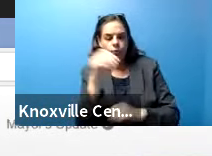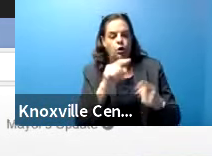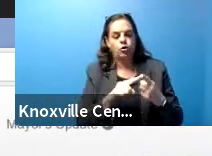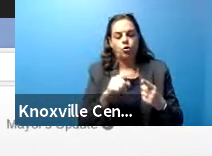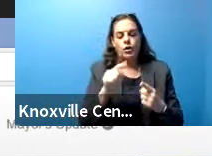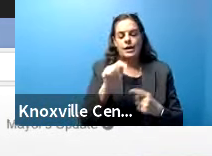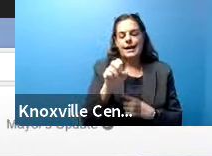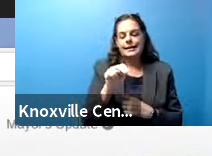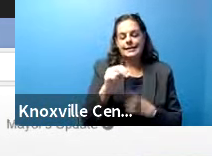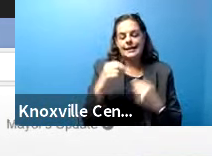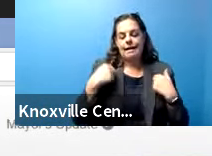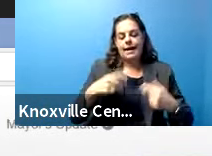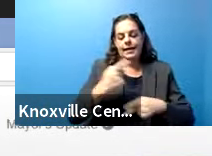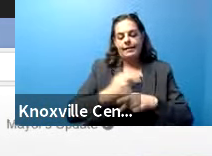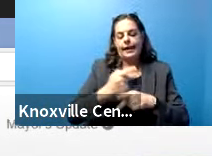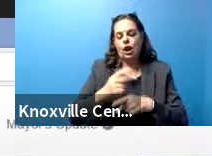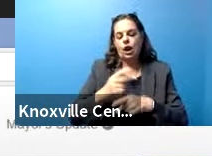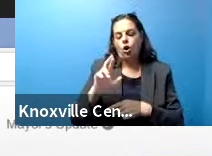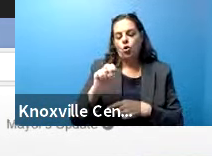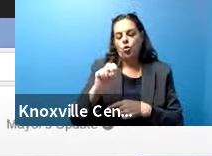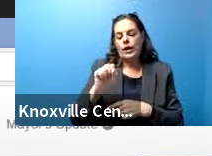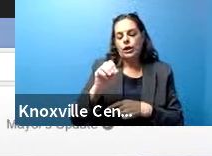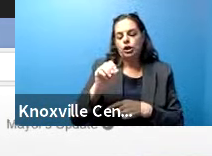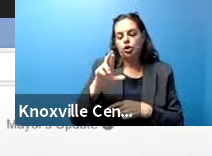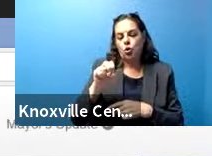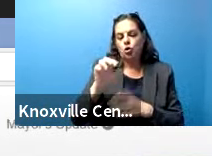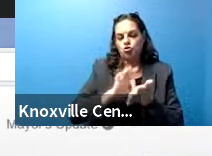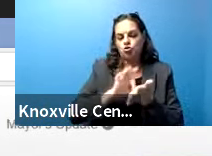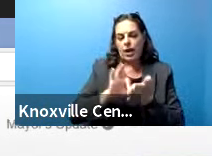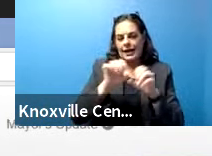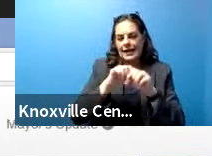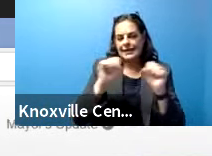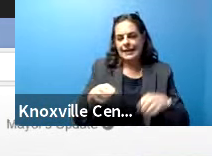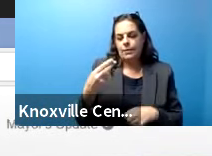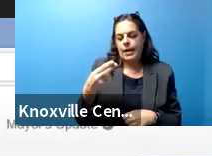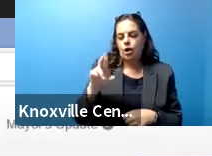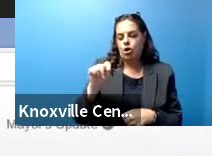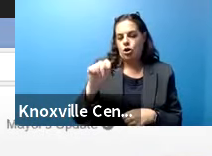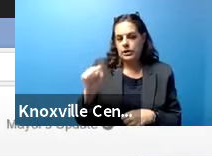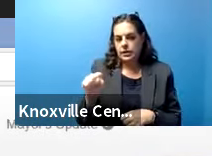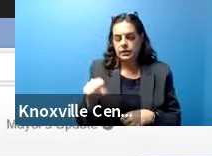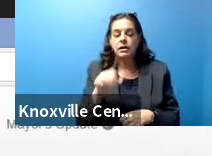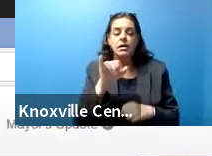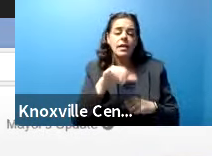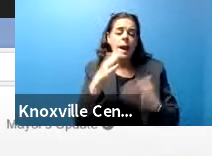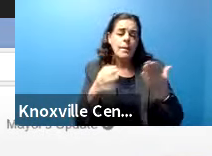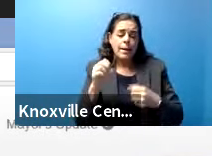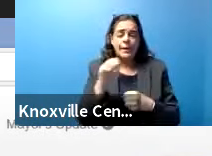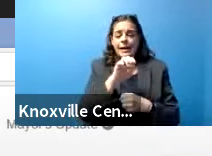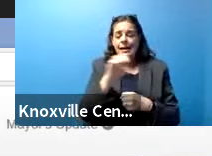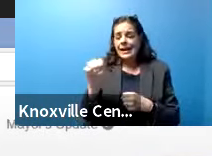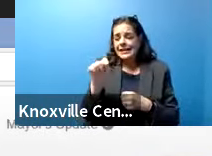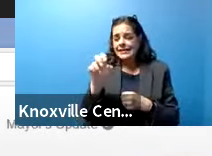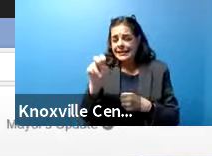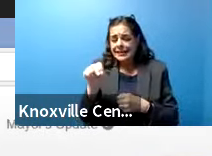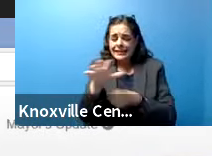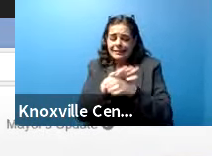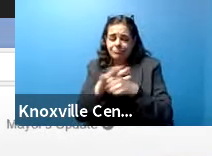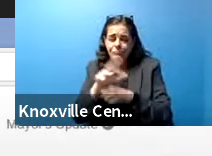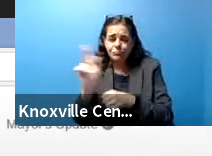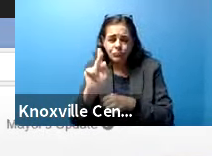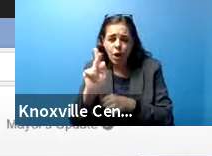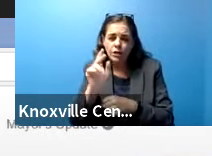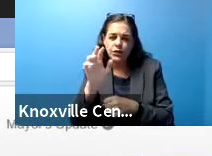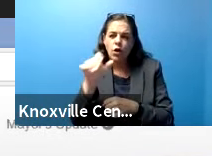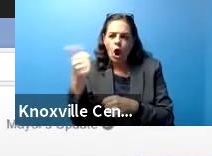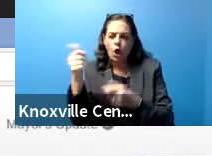Tracking System, or HERTS. It may reflect Knox County, East Region, or patients from other jurisdictions. For this benchmark, the